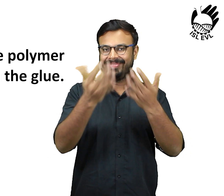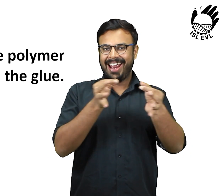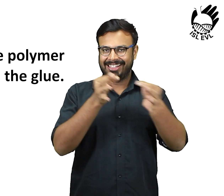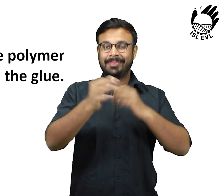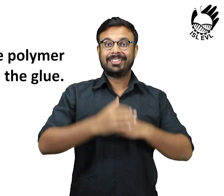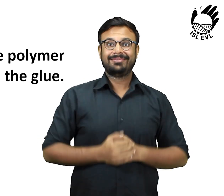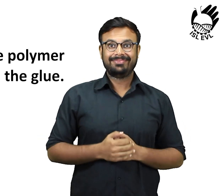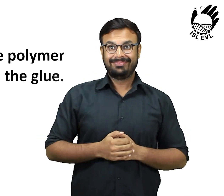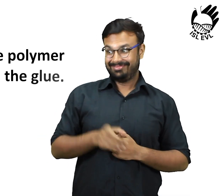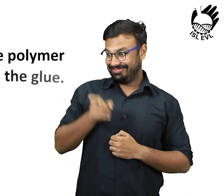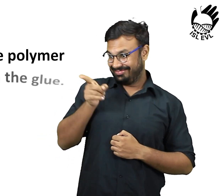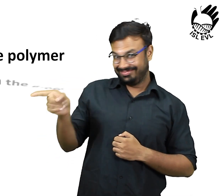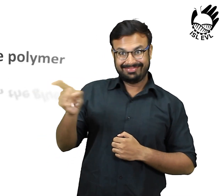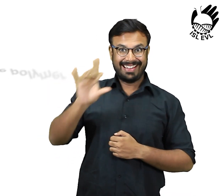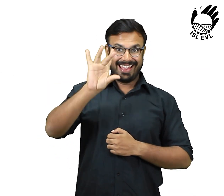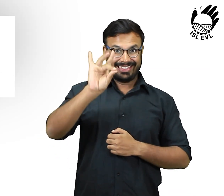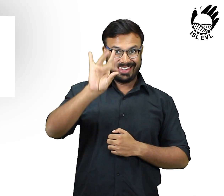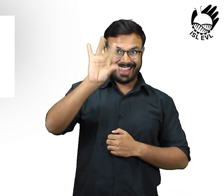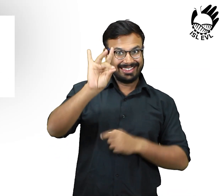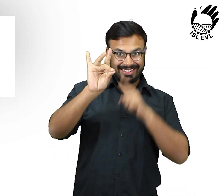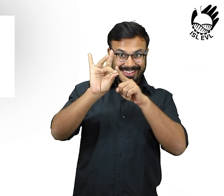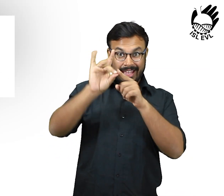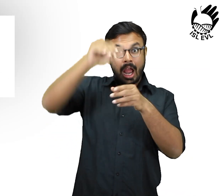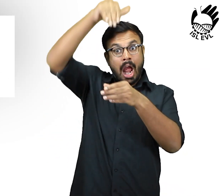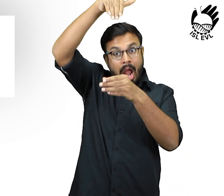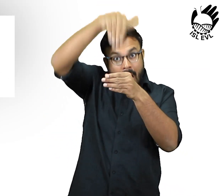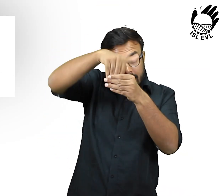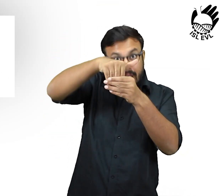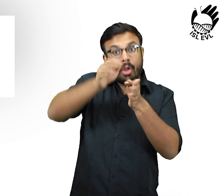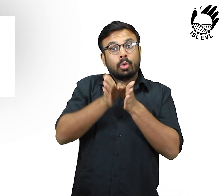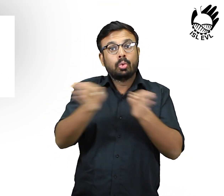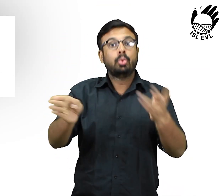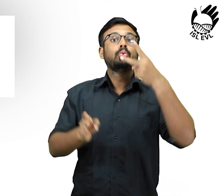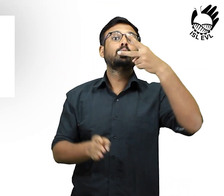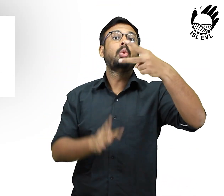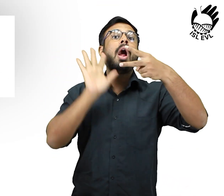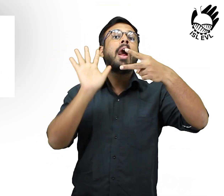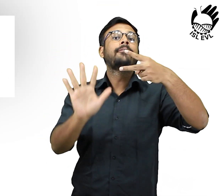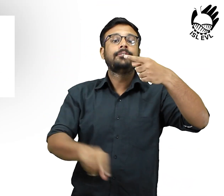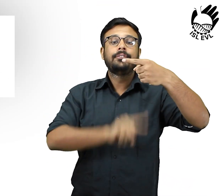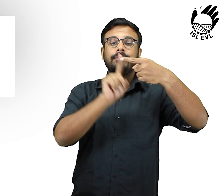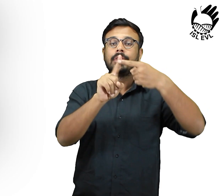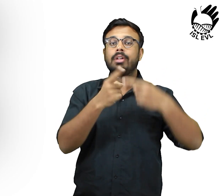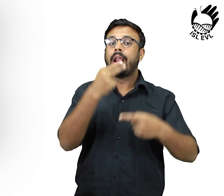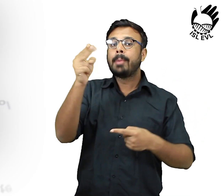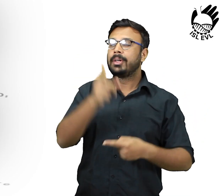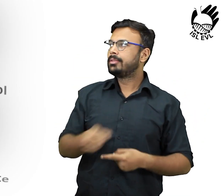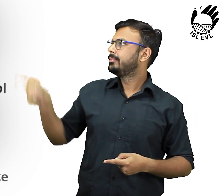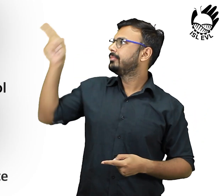just a small science experiment. Let us understand the concept of cross-linking of the polymer molecules in the